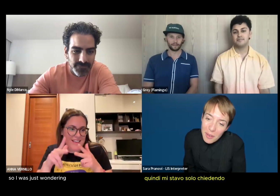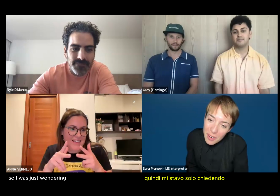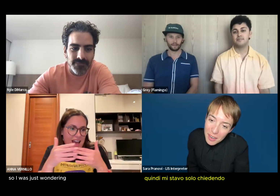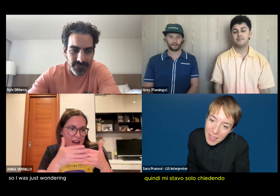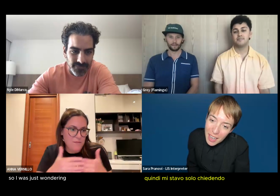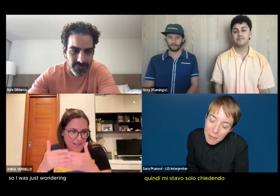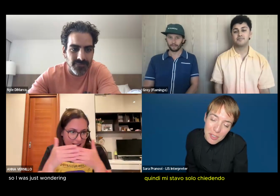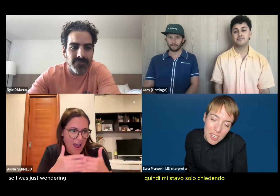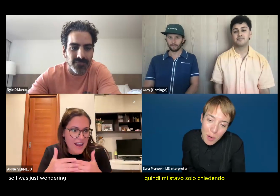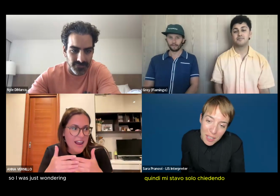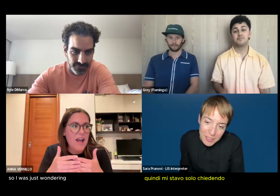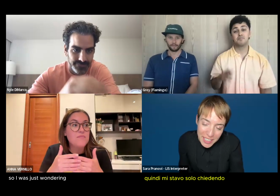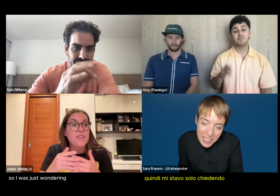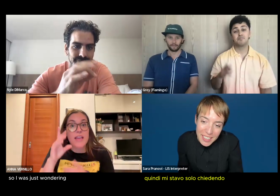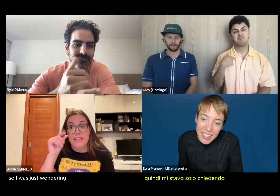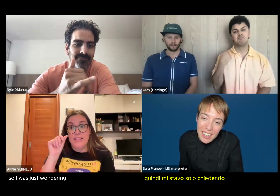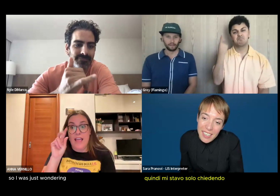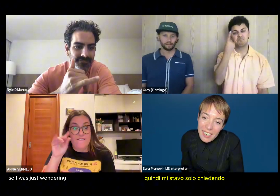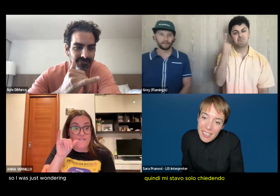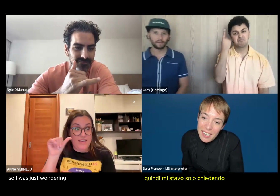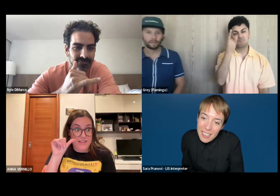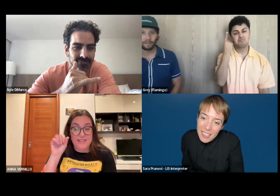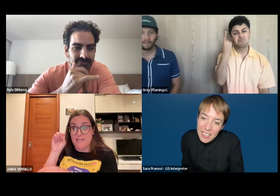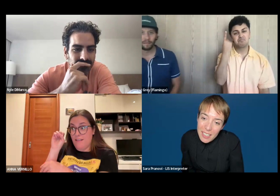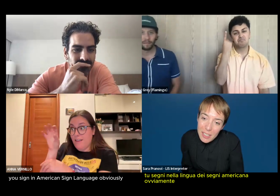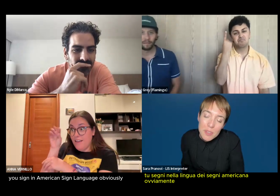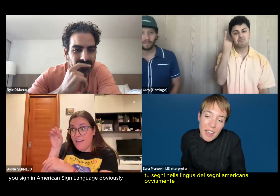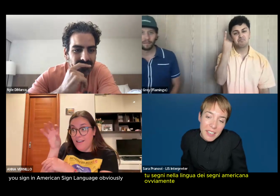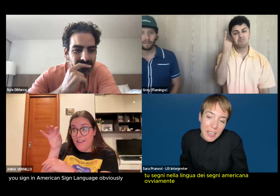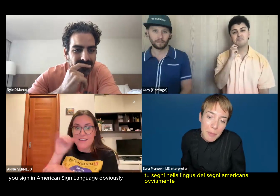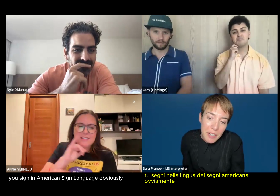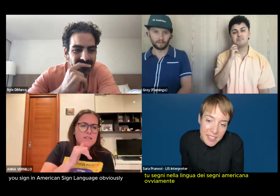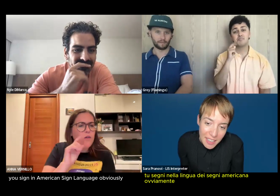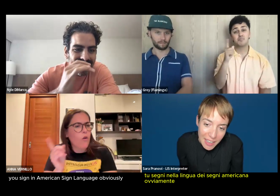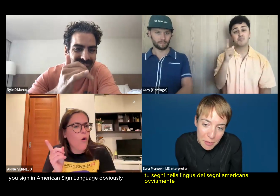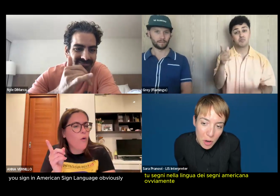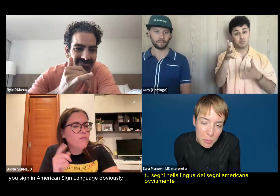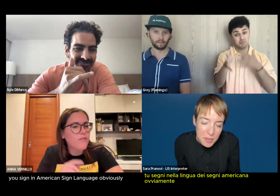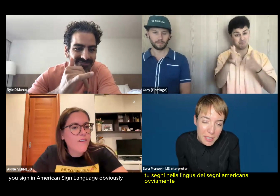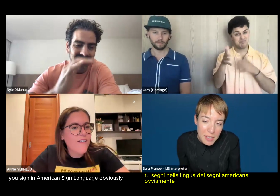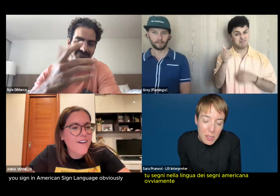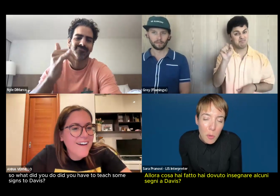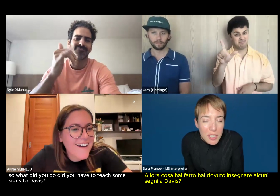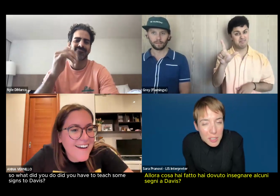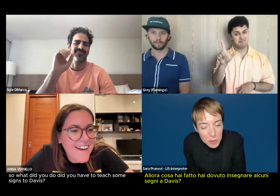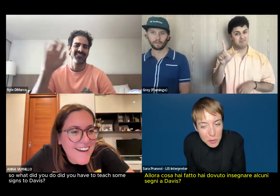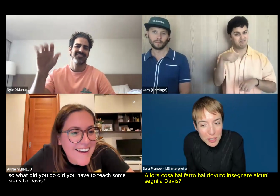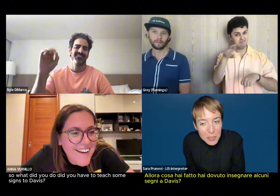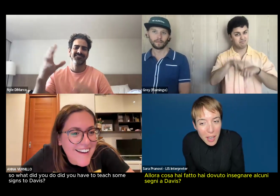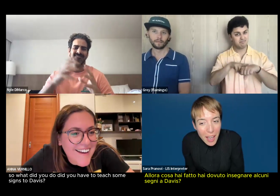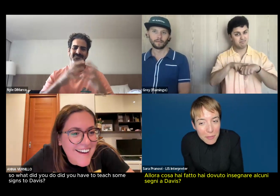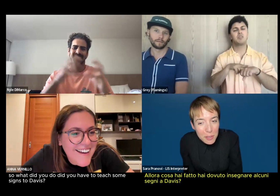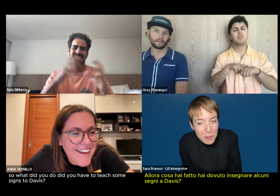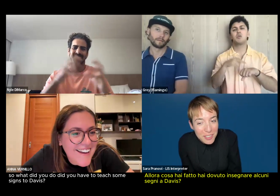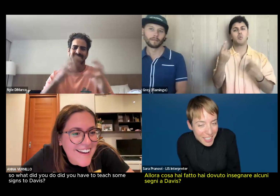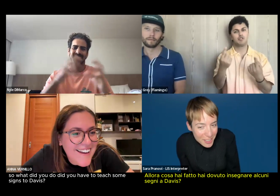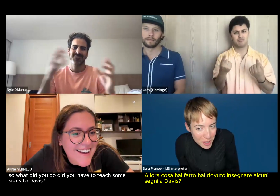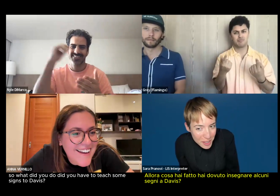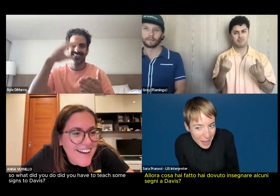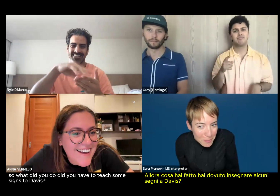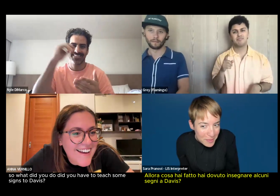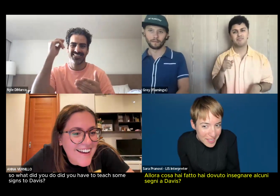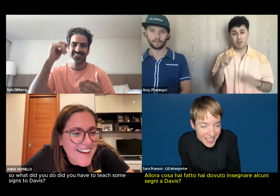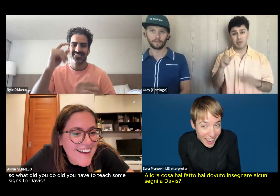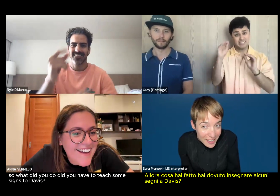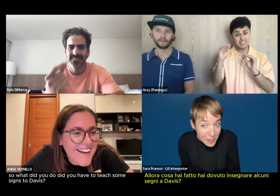So I was just wondering, you sign in American Sign Language, obviously. So what did you do? Did you have to